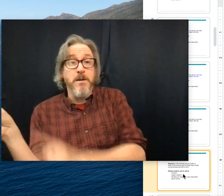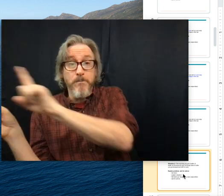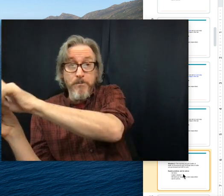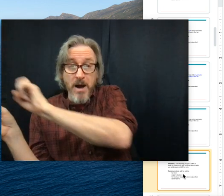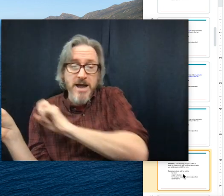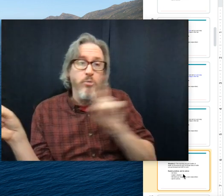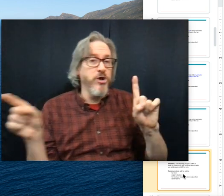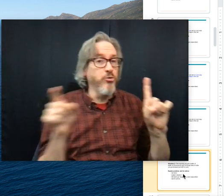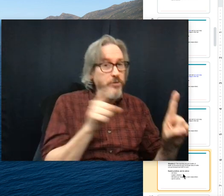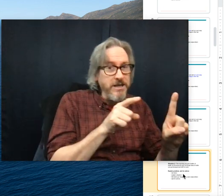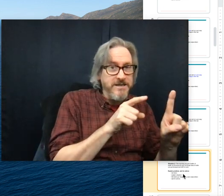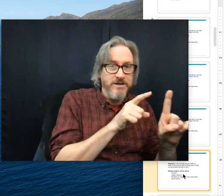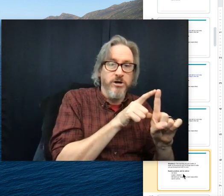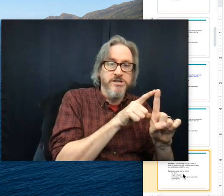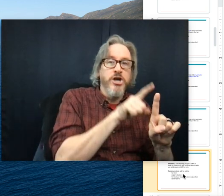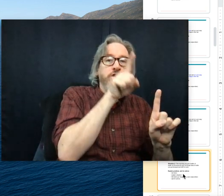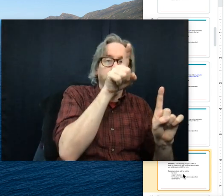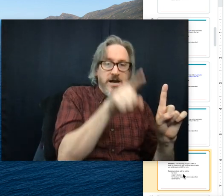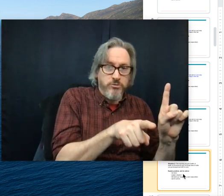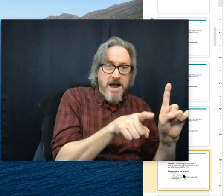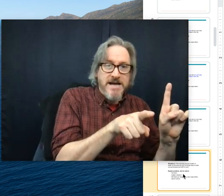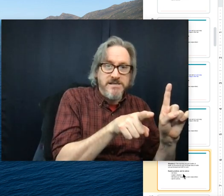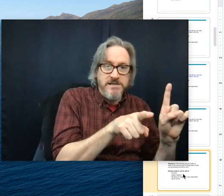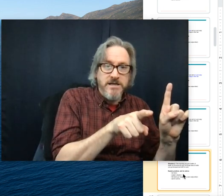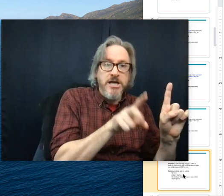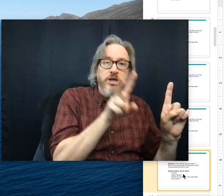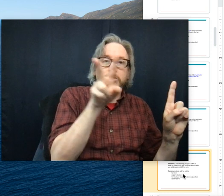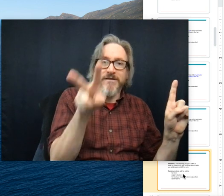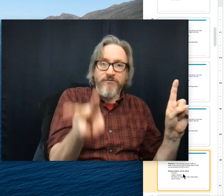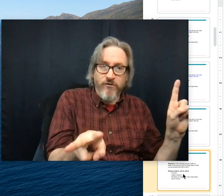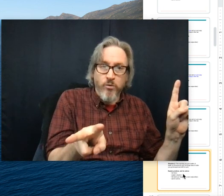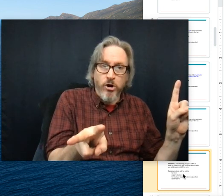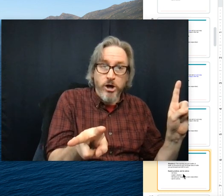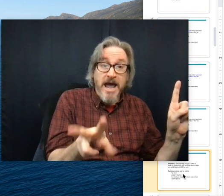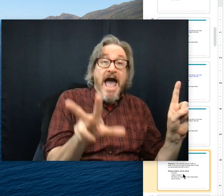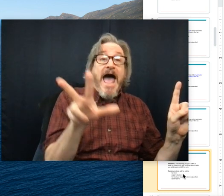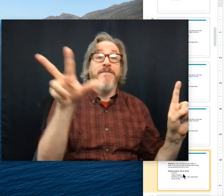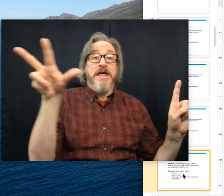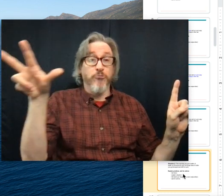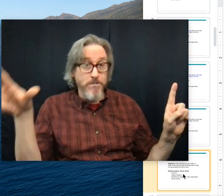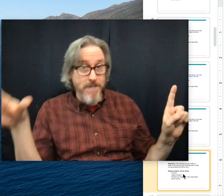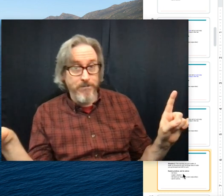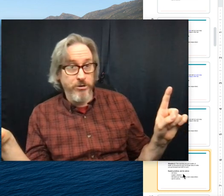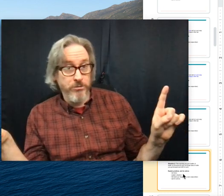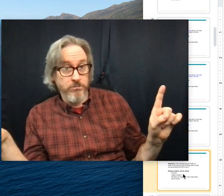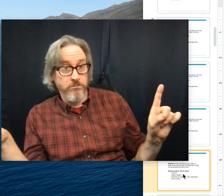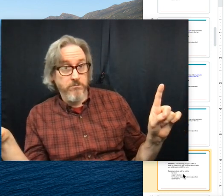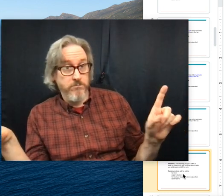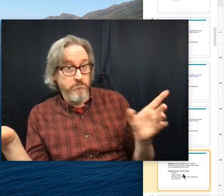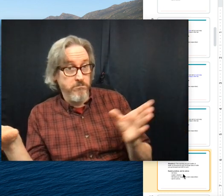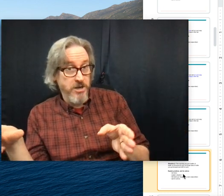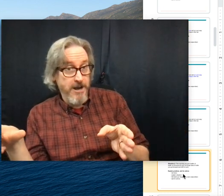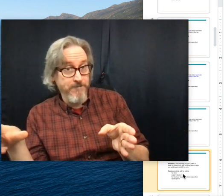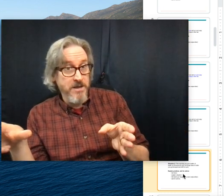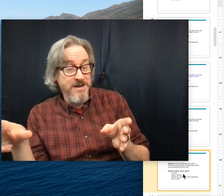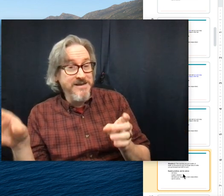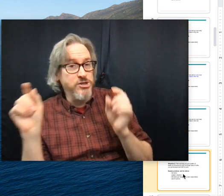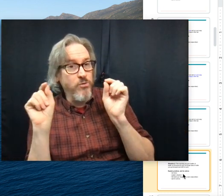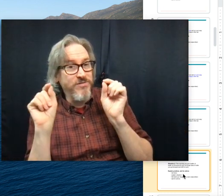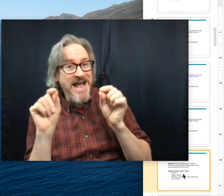forgot about it. But what you really did was you got dressed, you left for work, and then remembered.